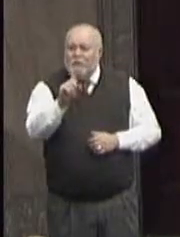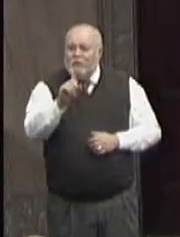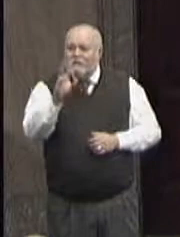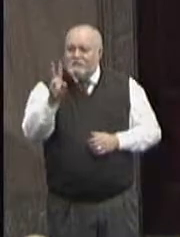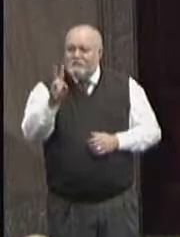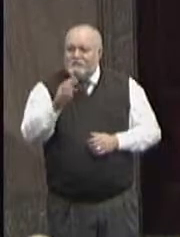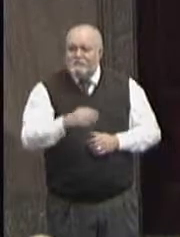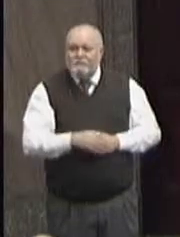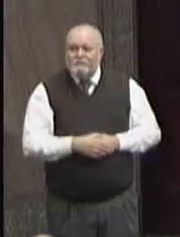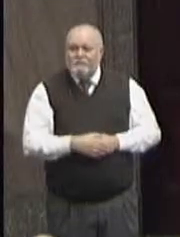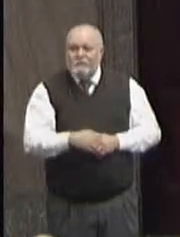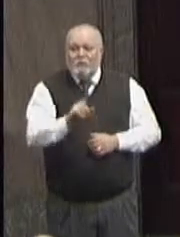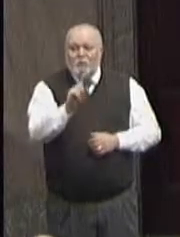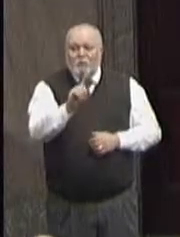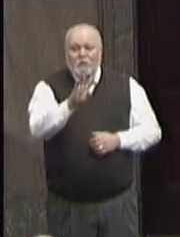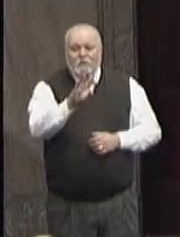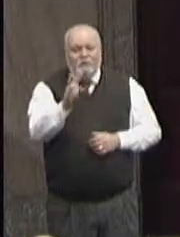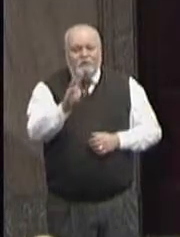14616,